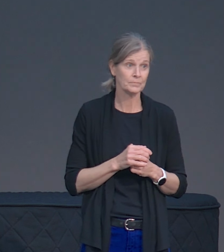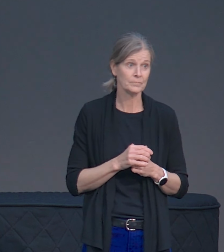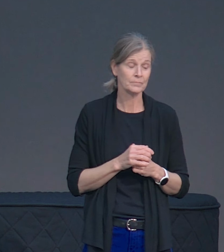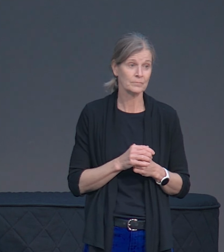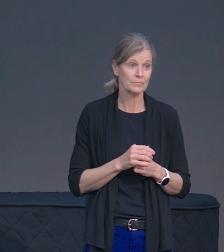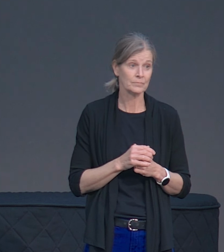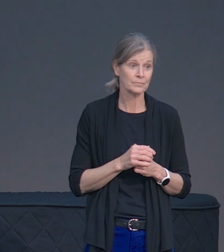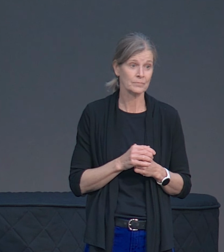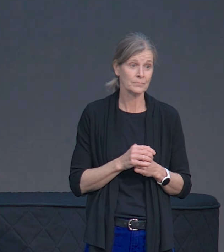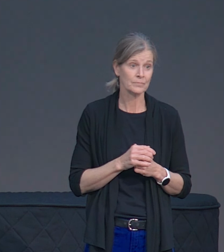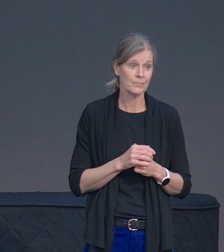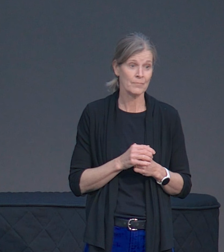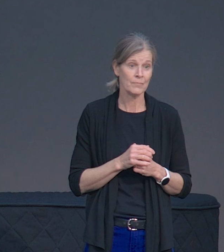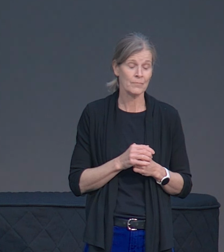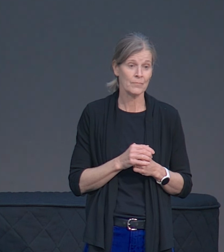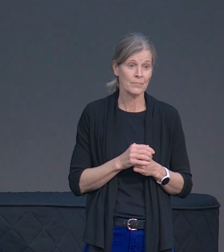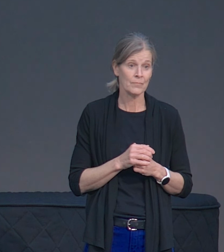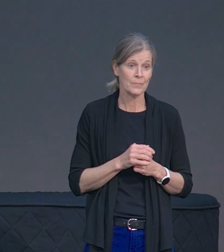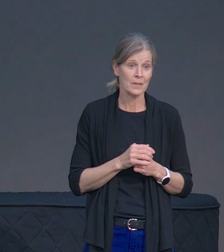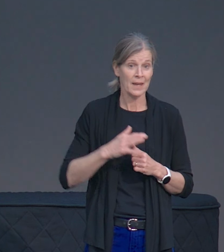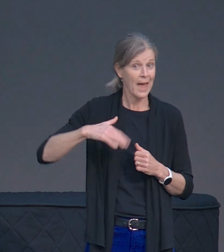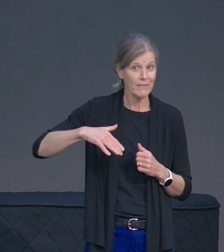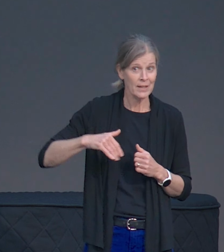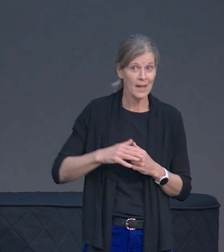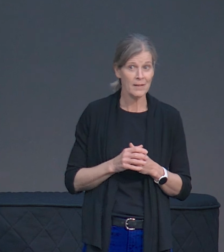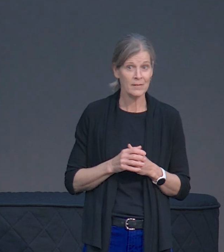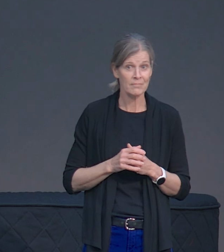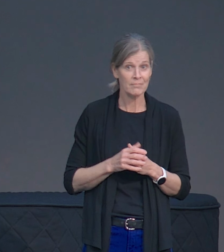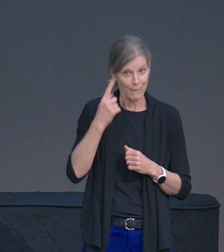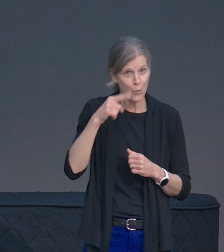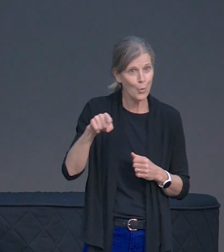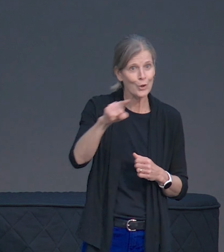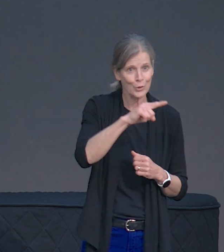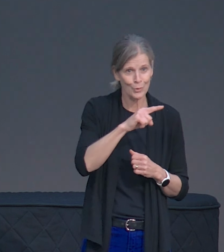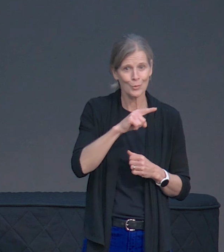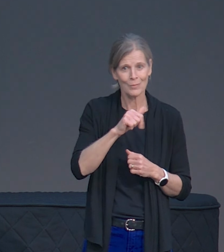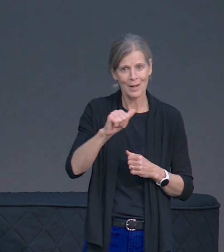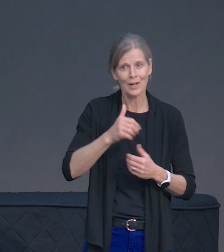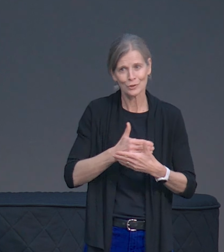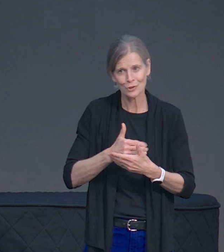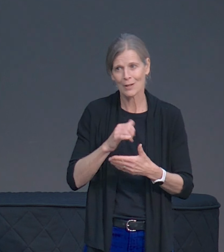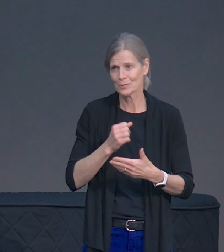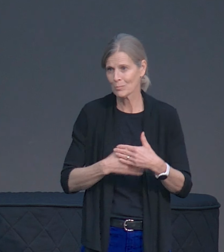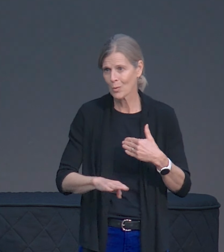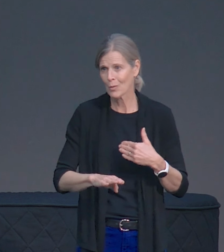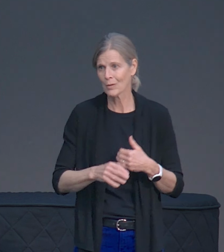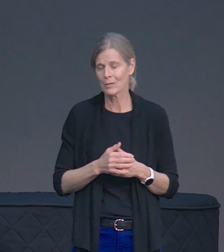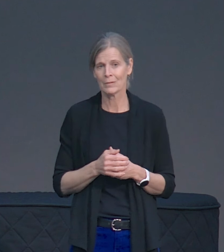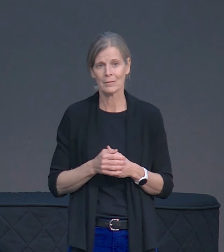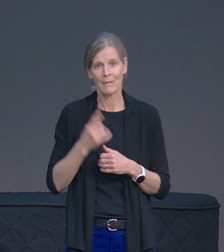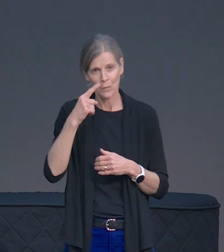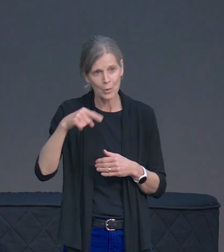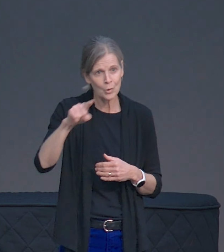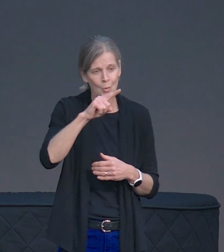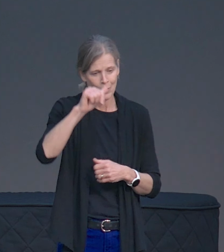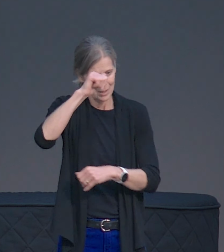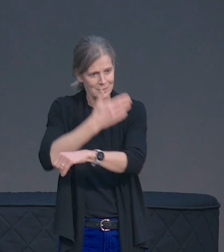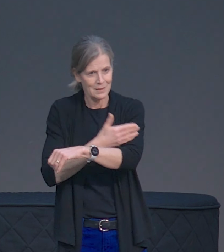Unto You The Child Is Born For Unto You A Son Has Been Given